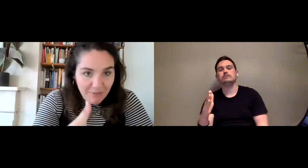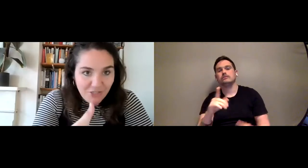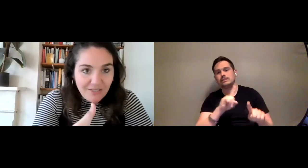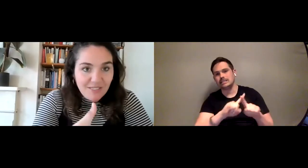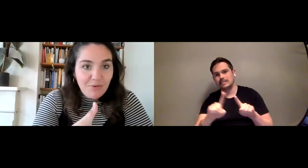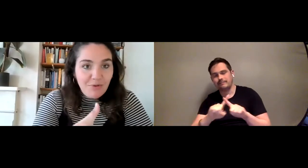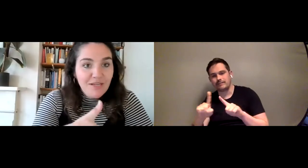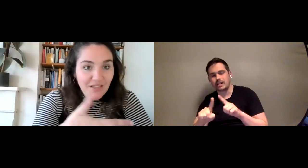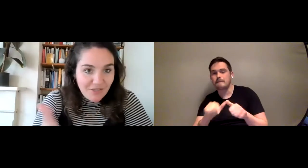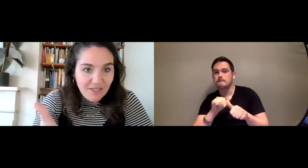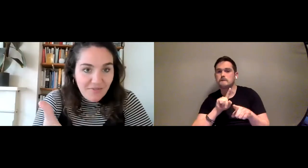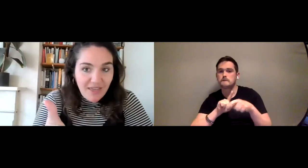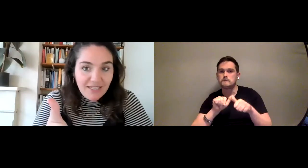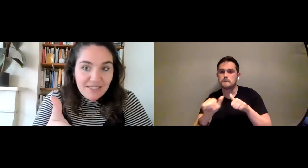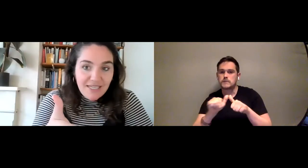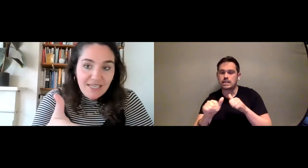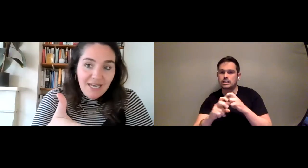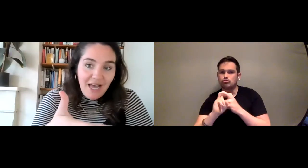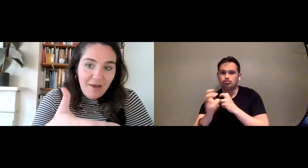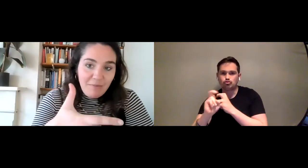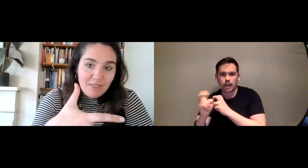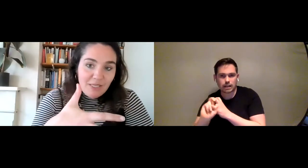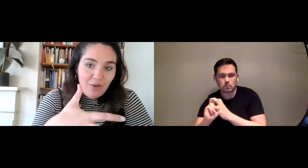better public transport, those kinds of things.